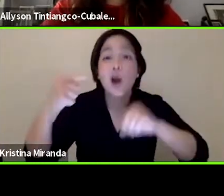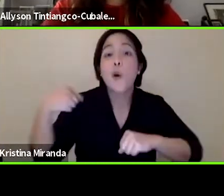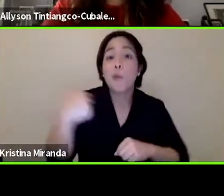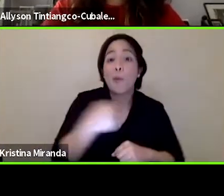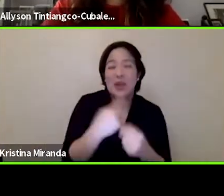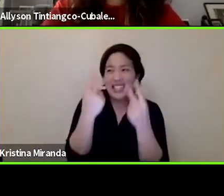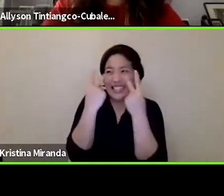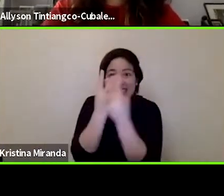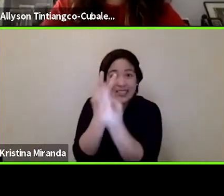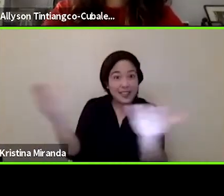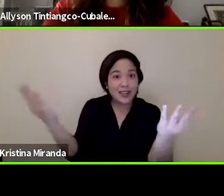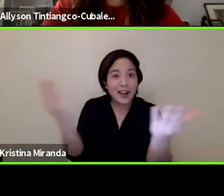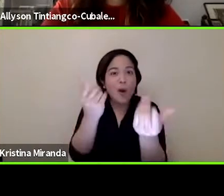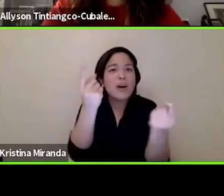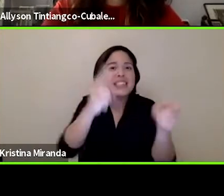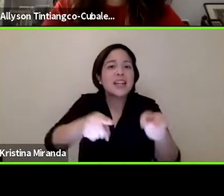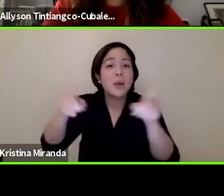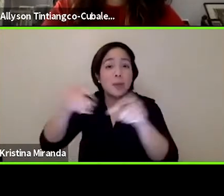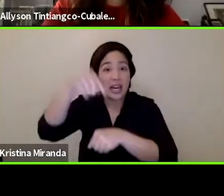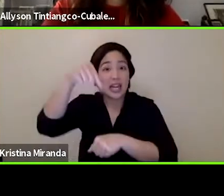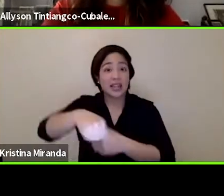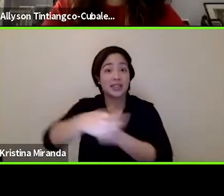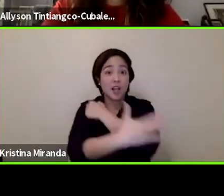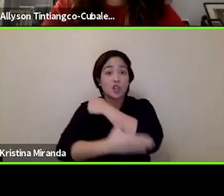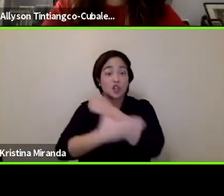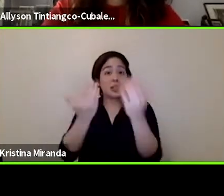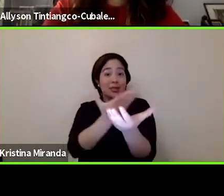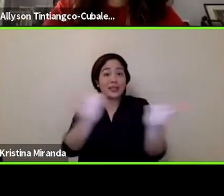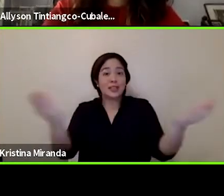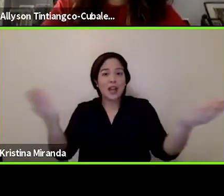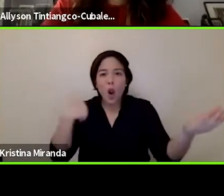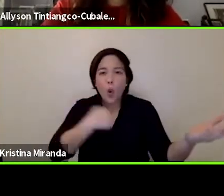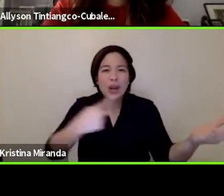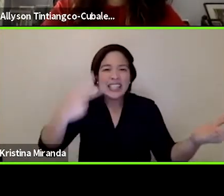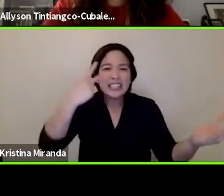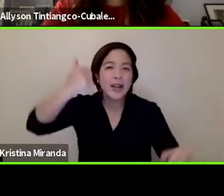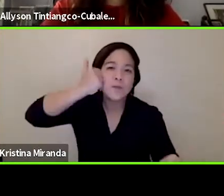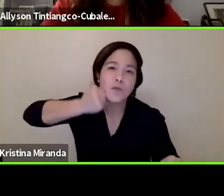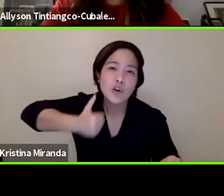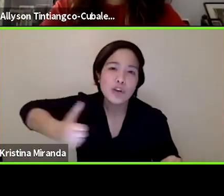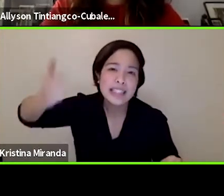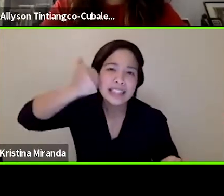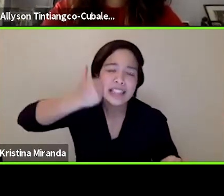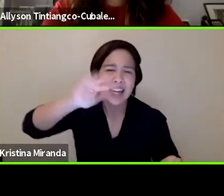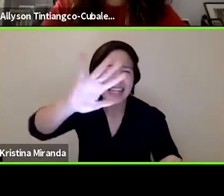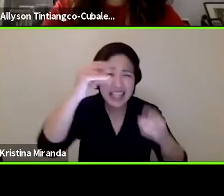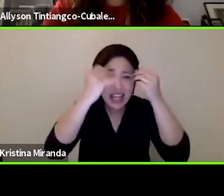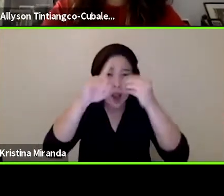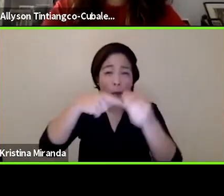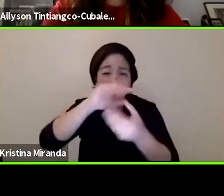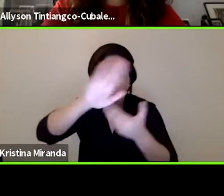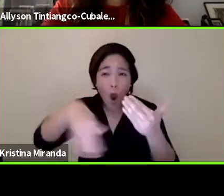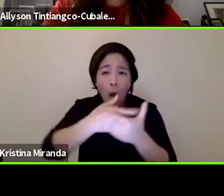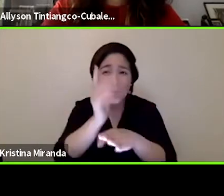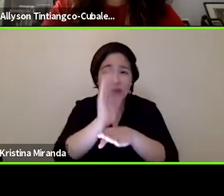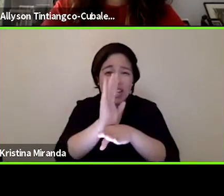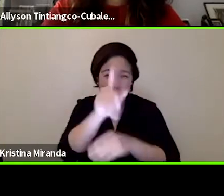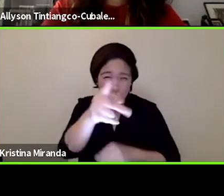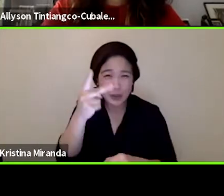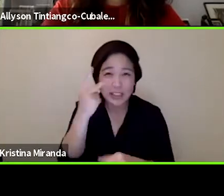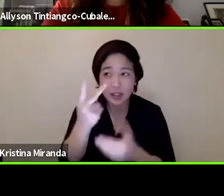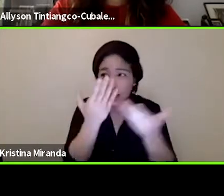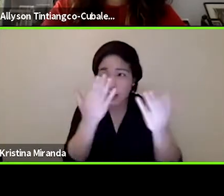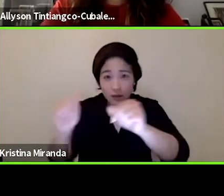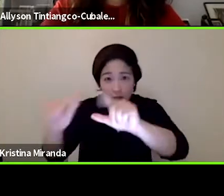happening in this country. We see it every single day. Think about all the videos that you've seen.